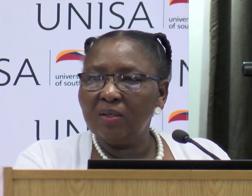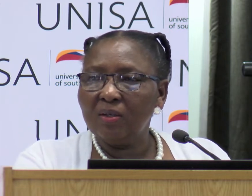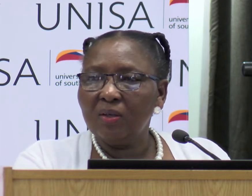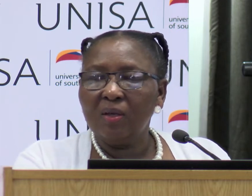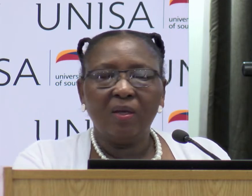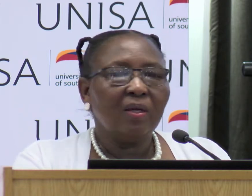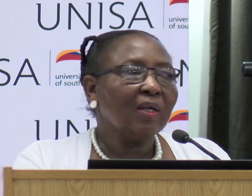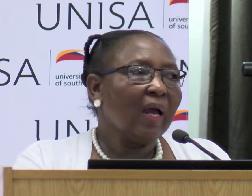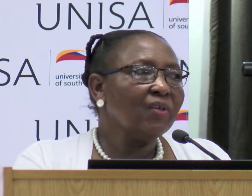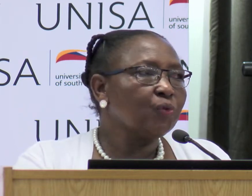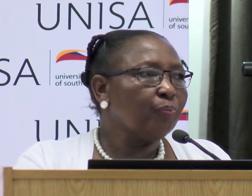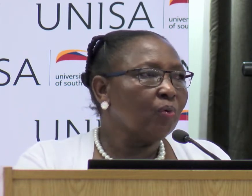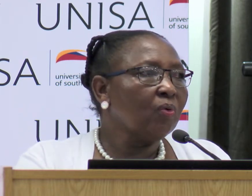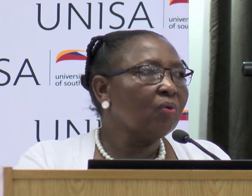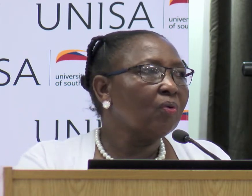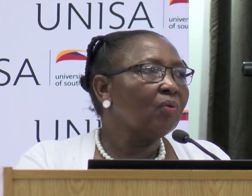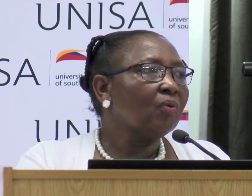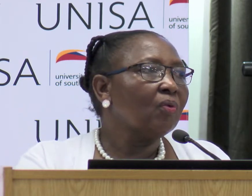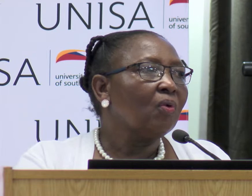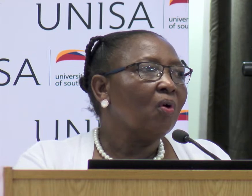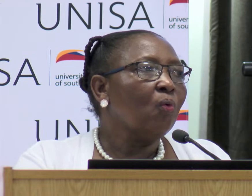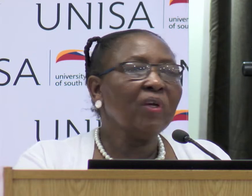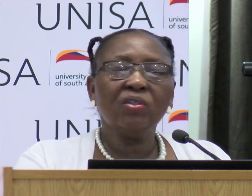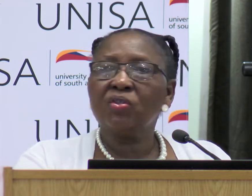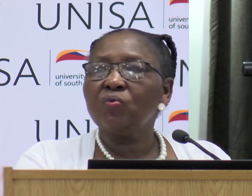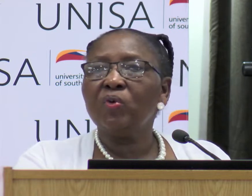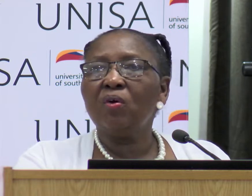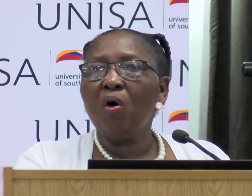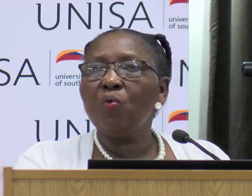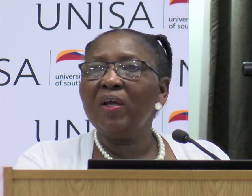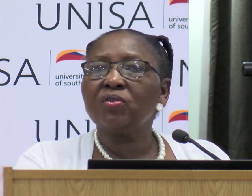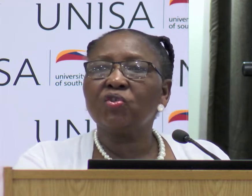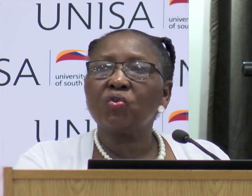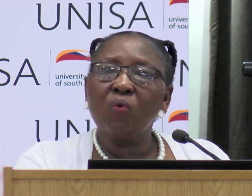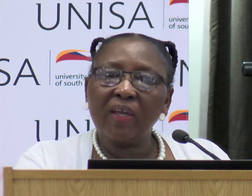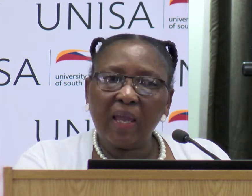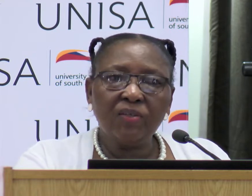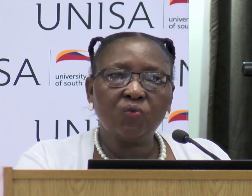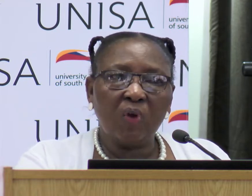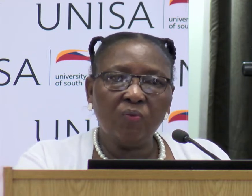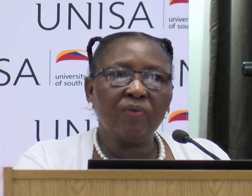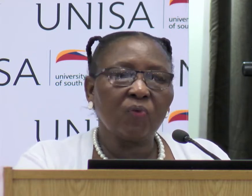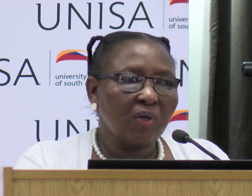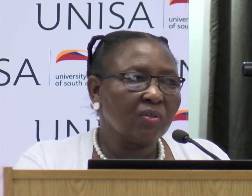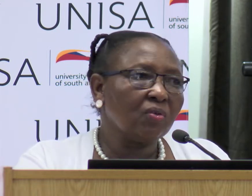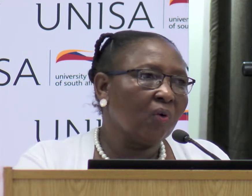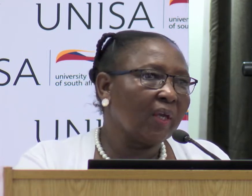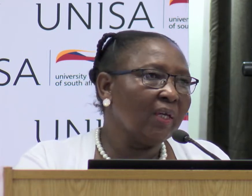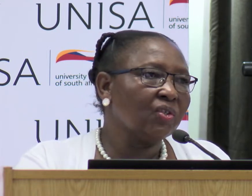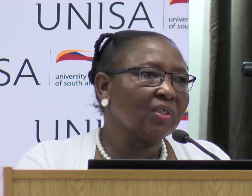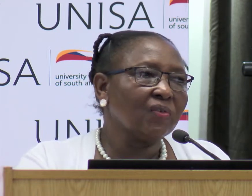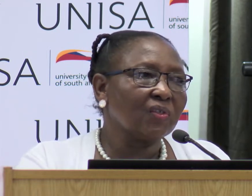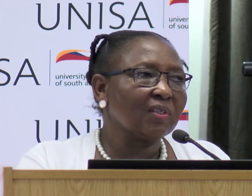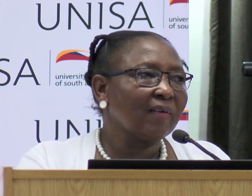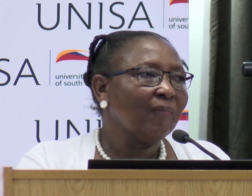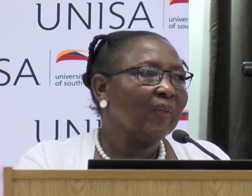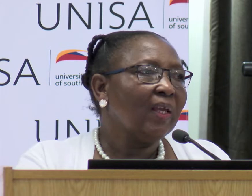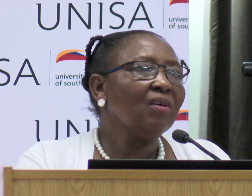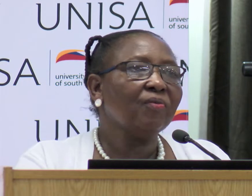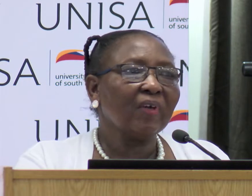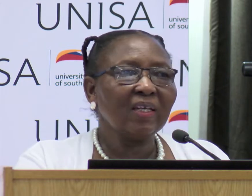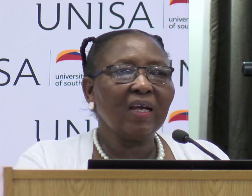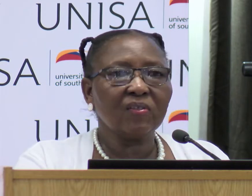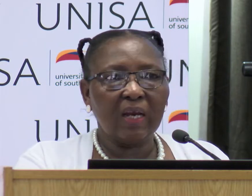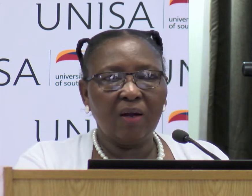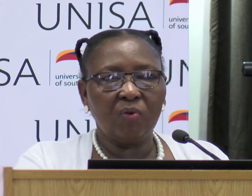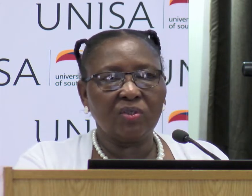very nice book which we always showcase when we've got occasions